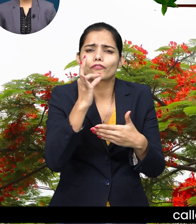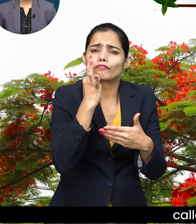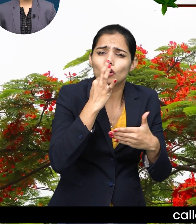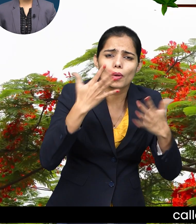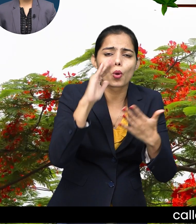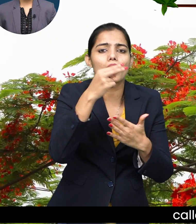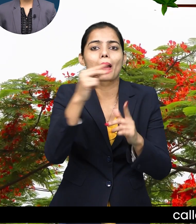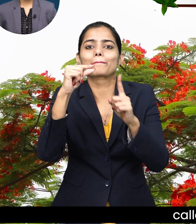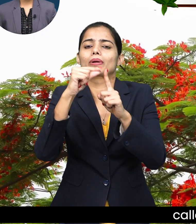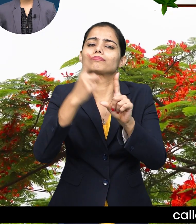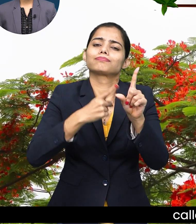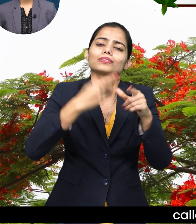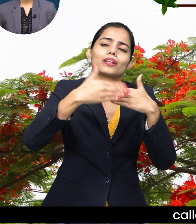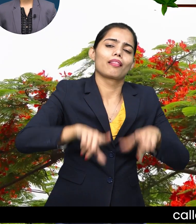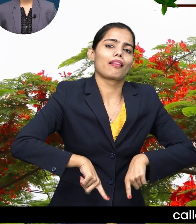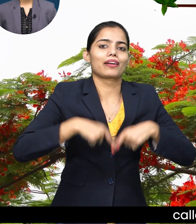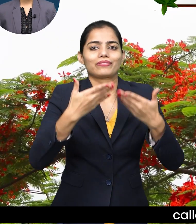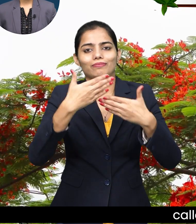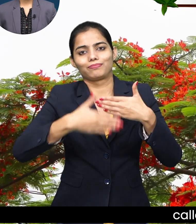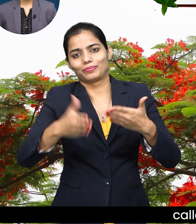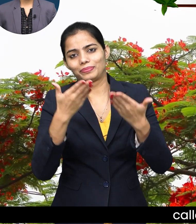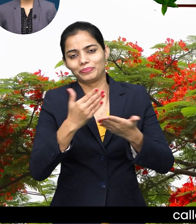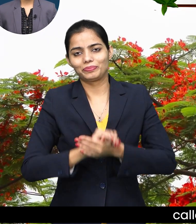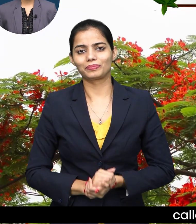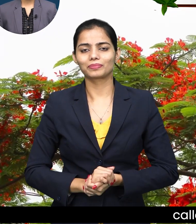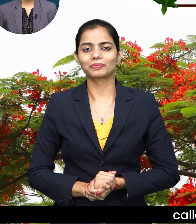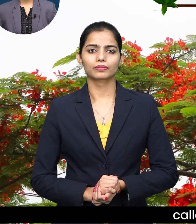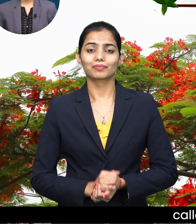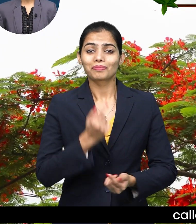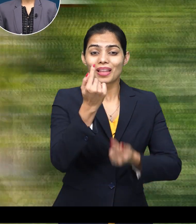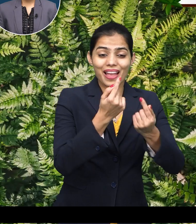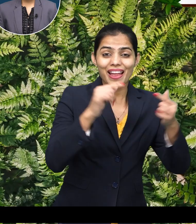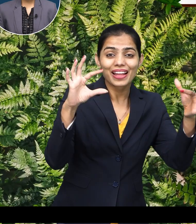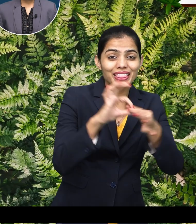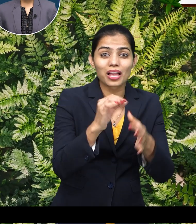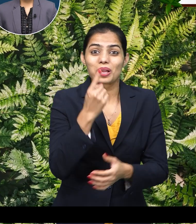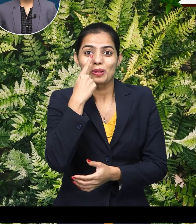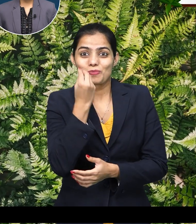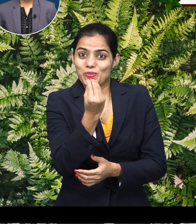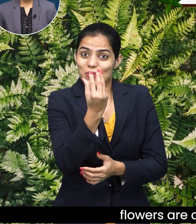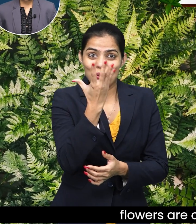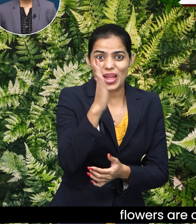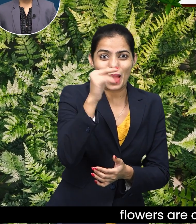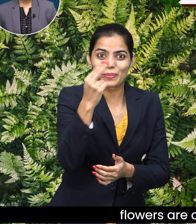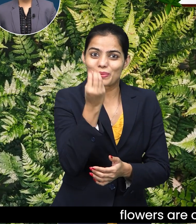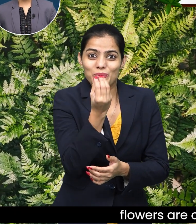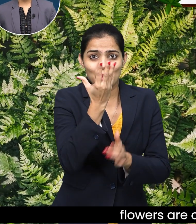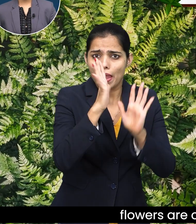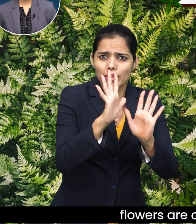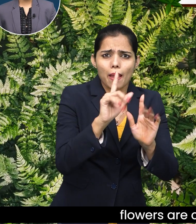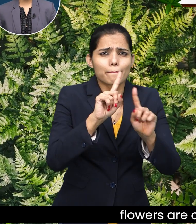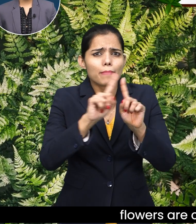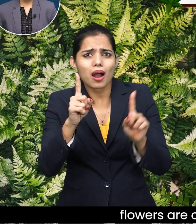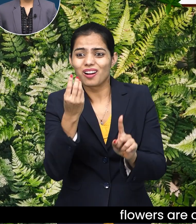called perennials. Plants that bear flowers are